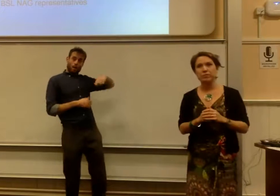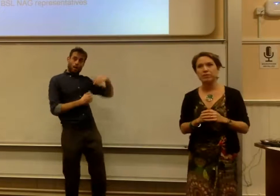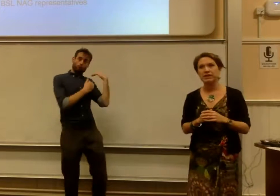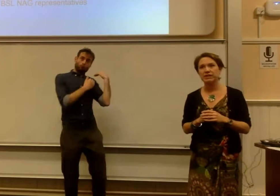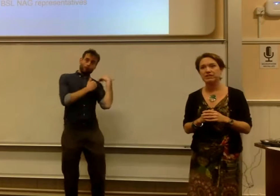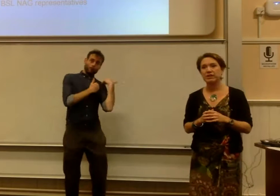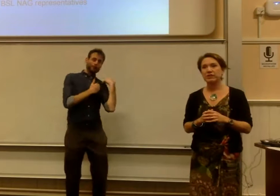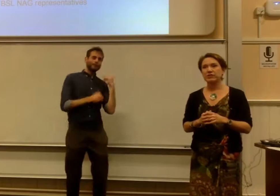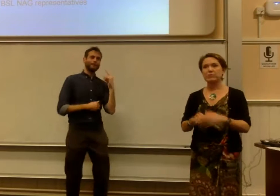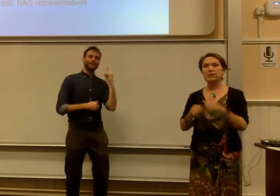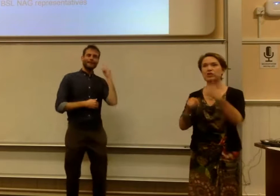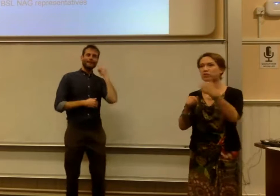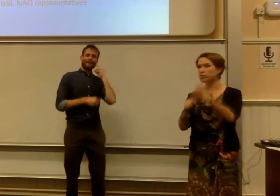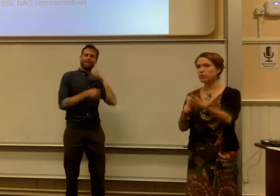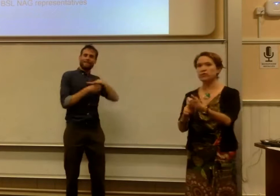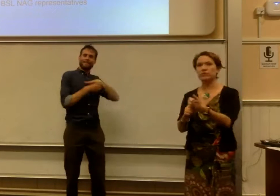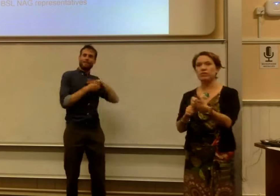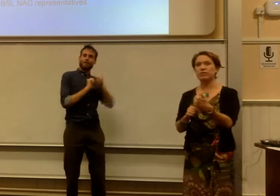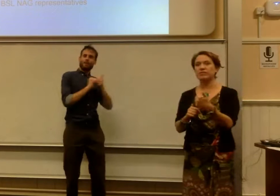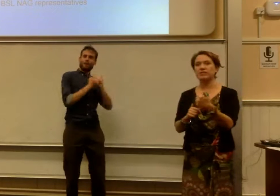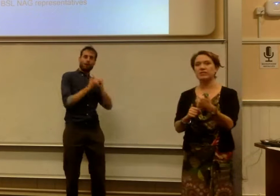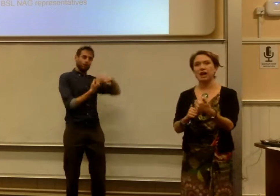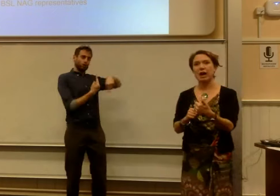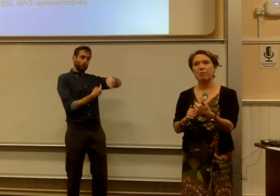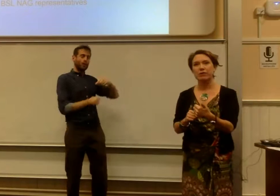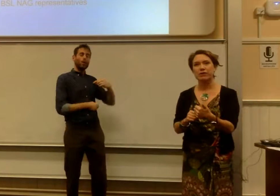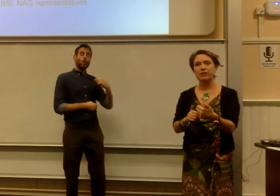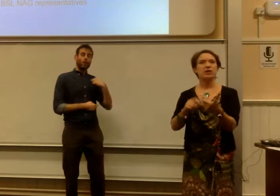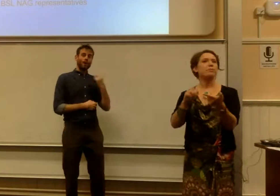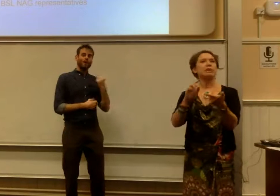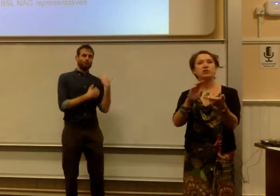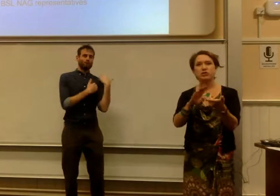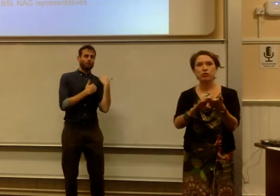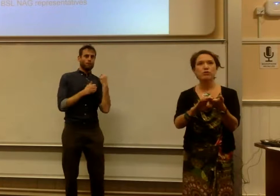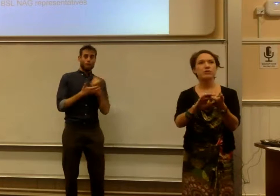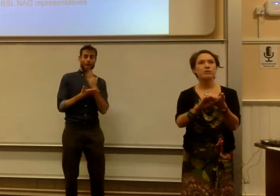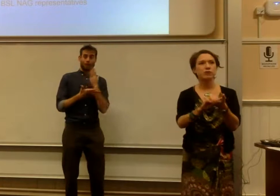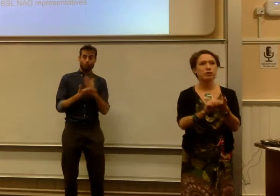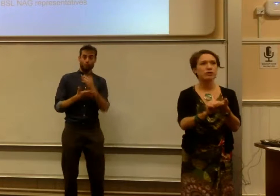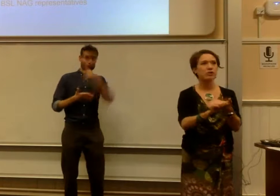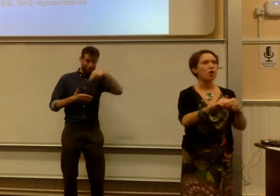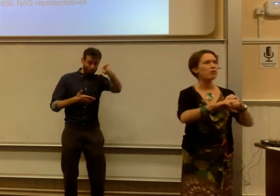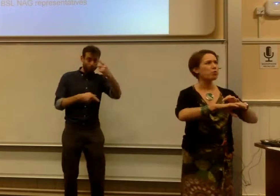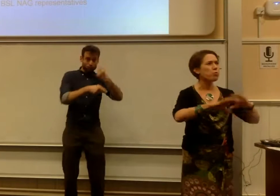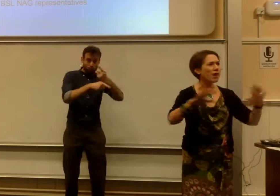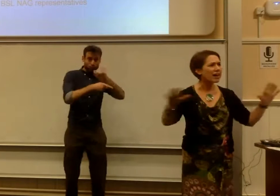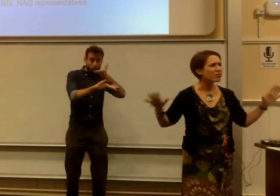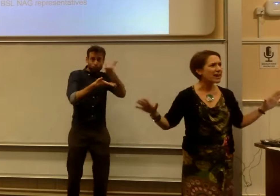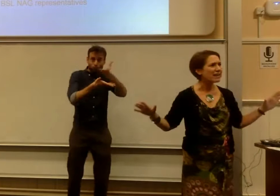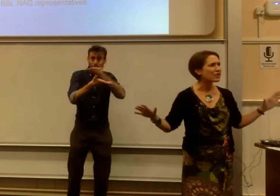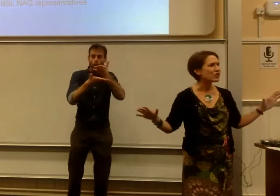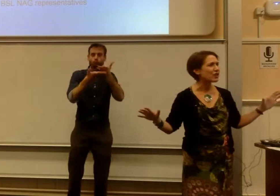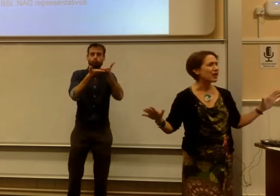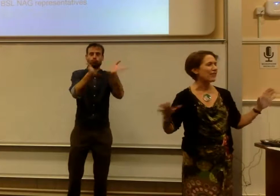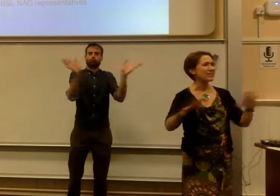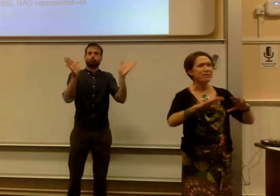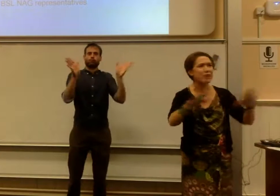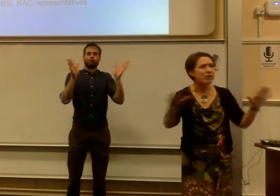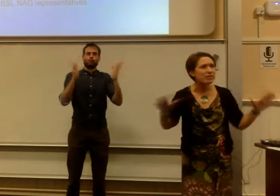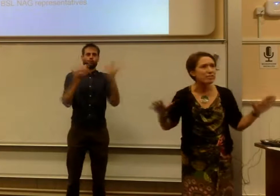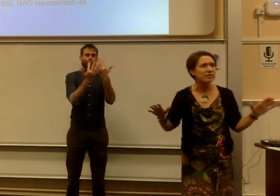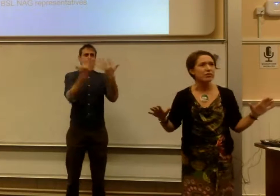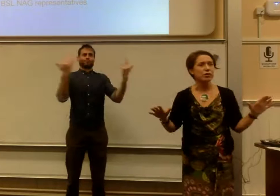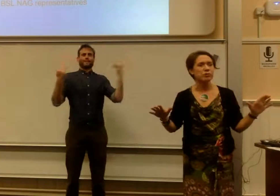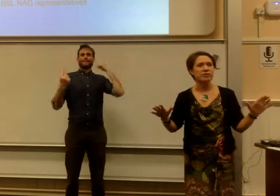I'll talk about in a minute, to make sure that those conversations happen, make sure that the views of the wide range and